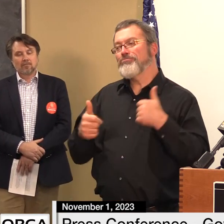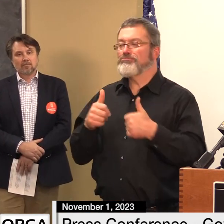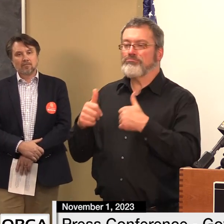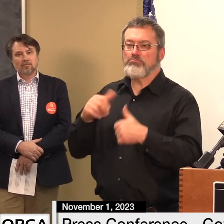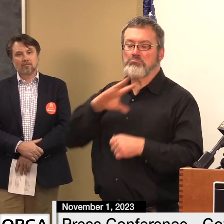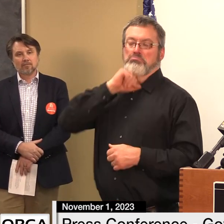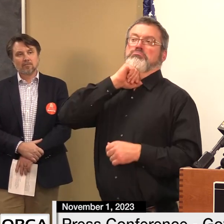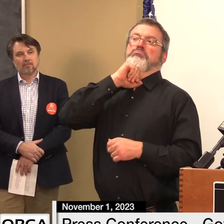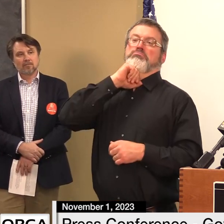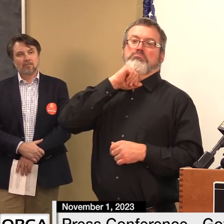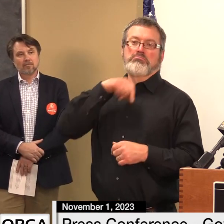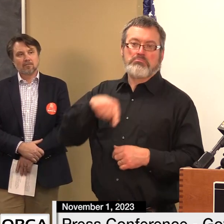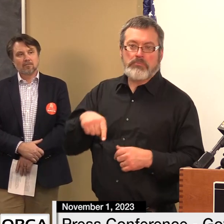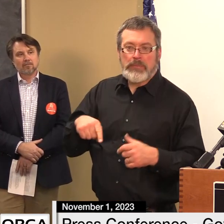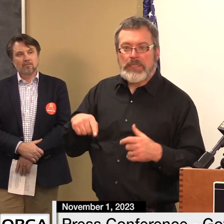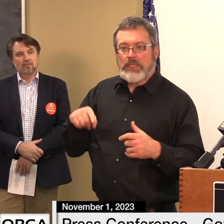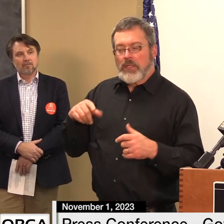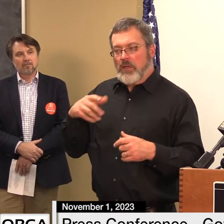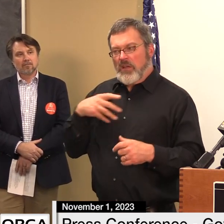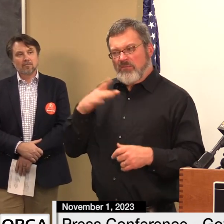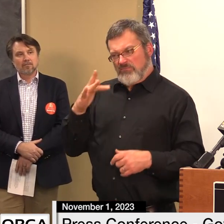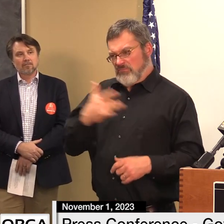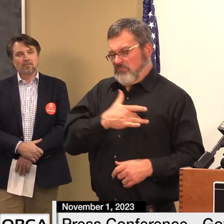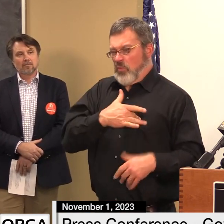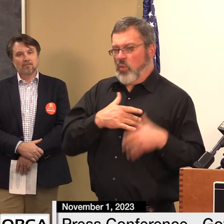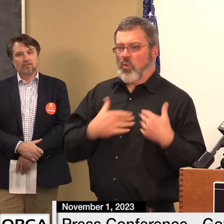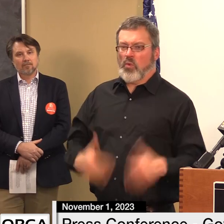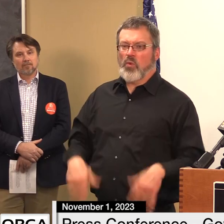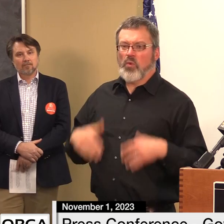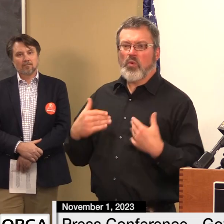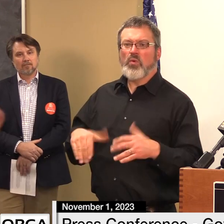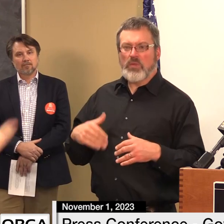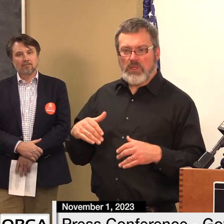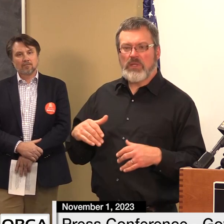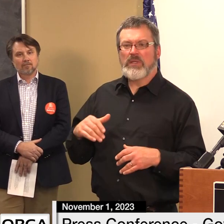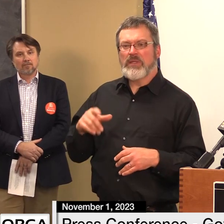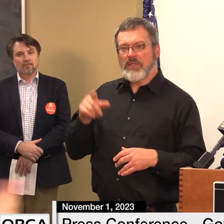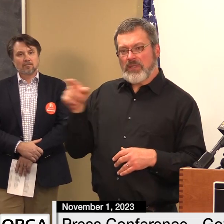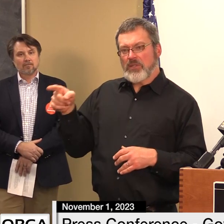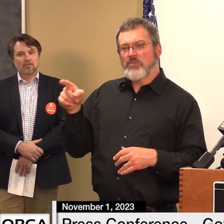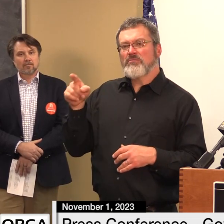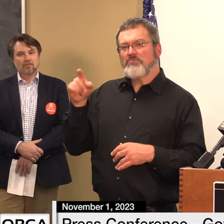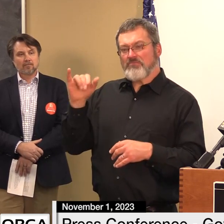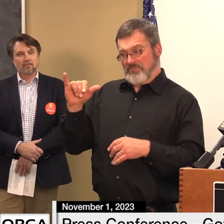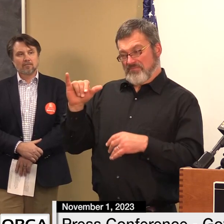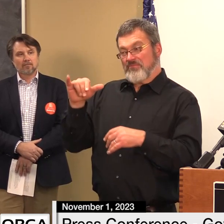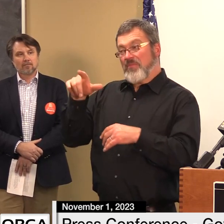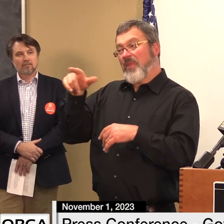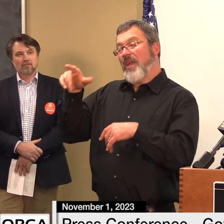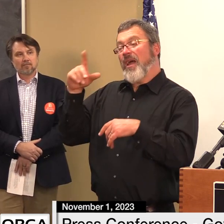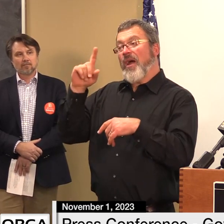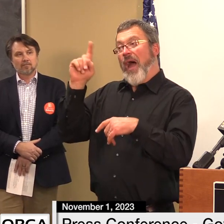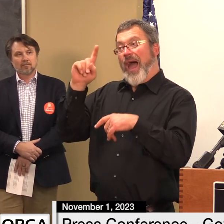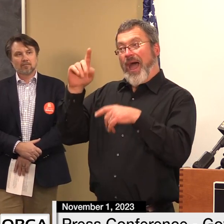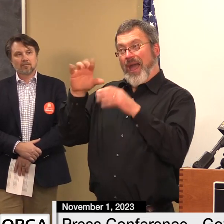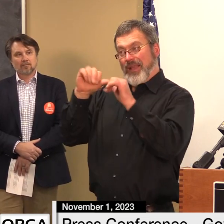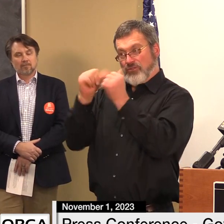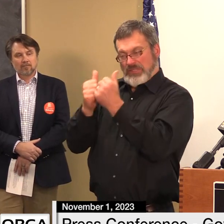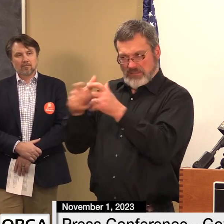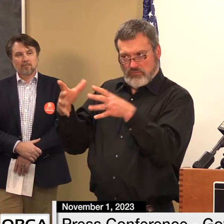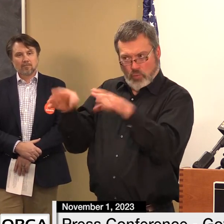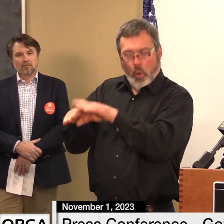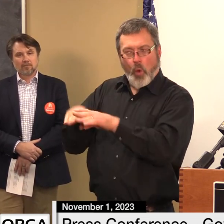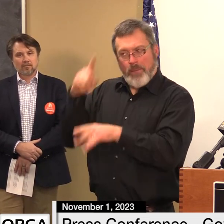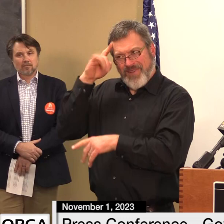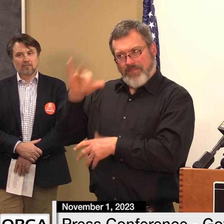took to heart. We closed Woodside as a result of that, and we've been working to try and change